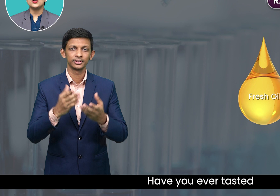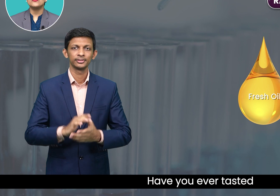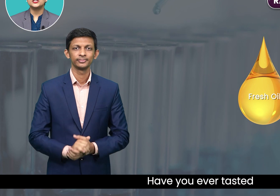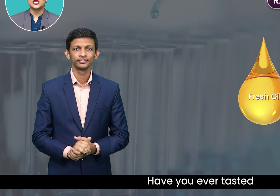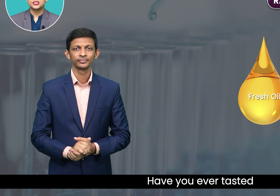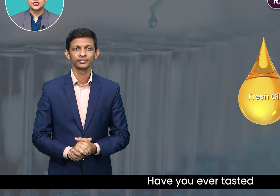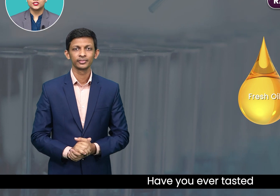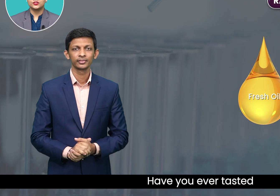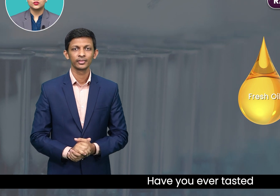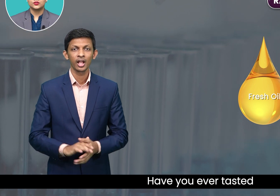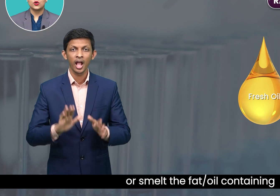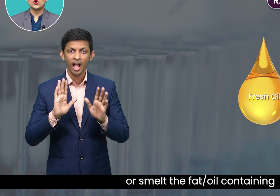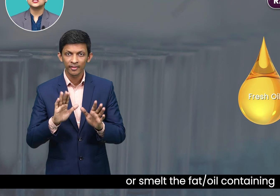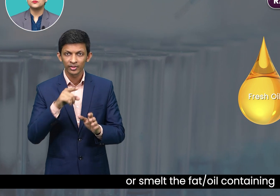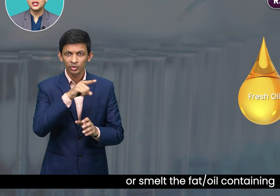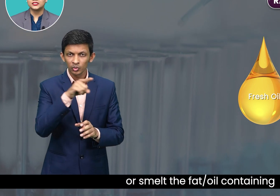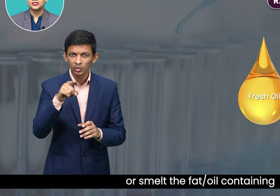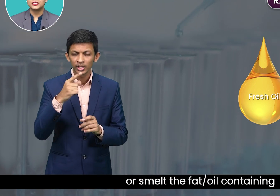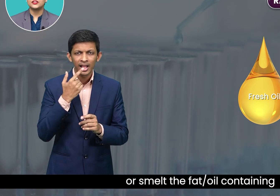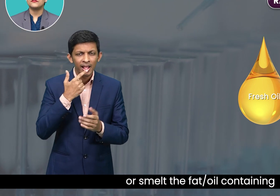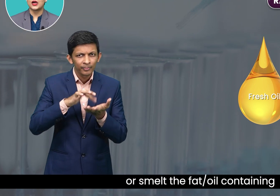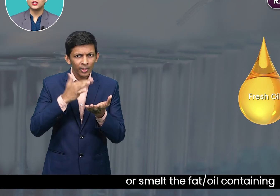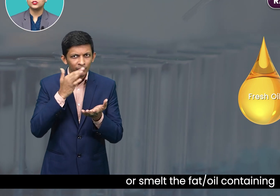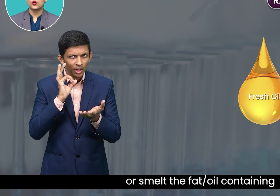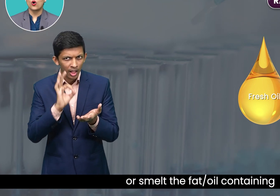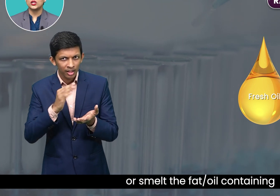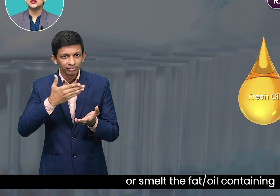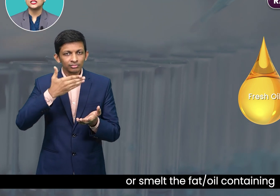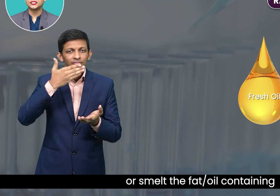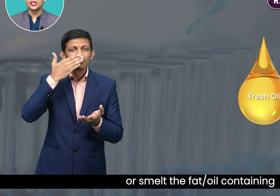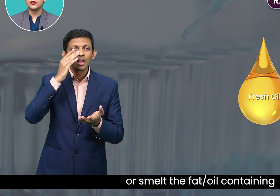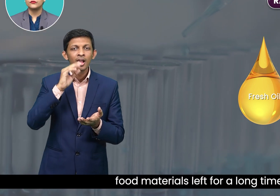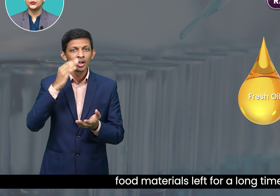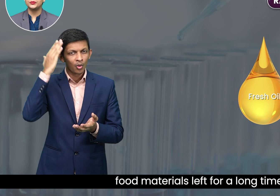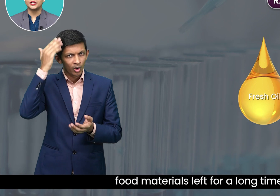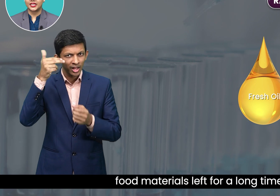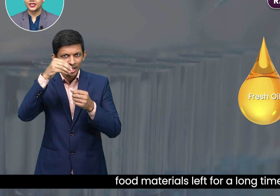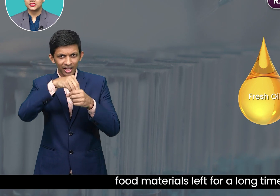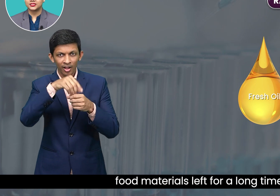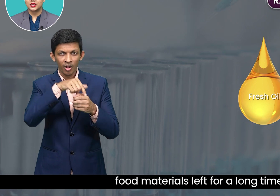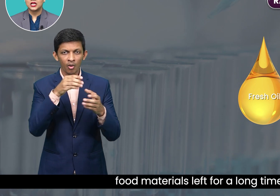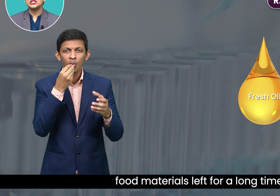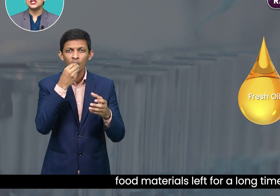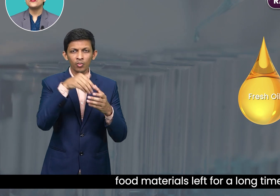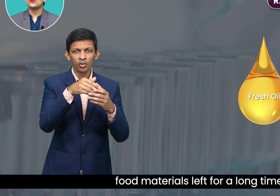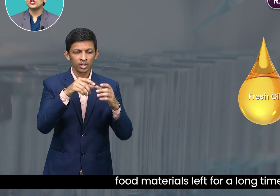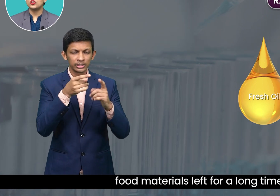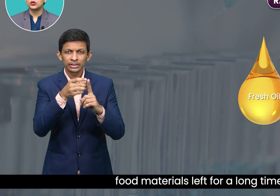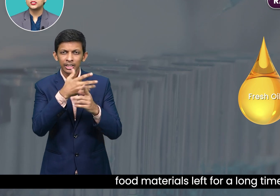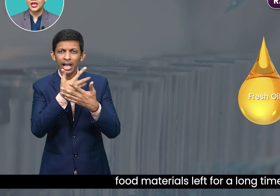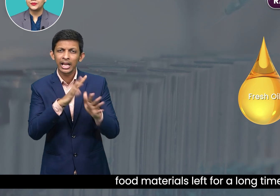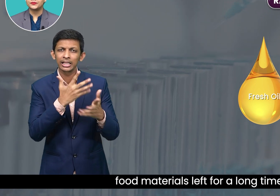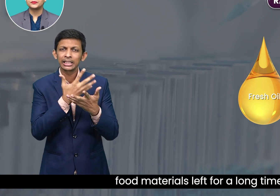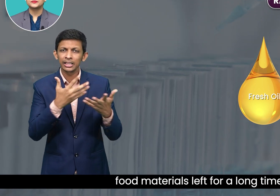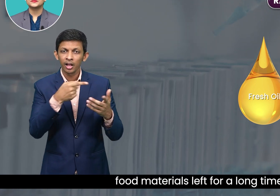Have you ever tasted or smelt the fat, oil containing food materials left for a